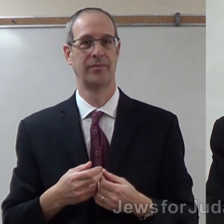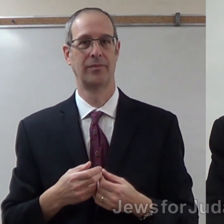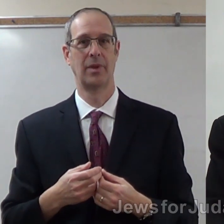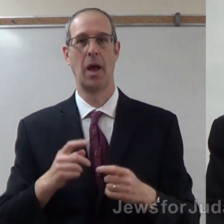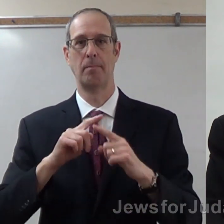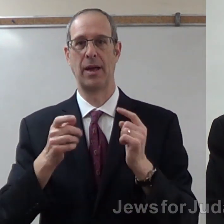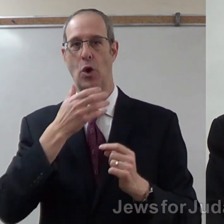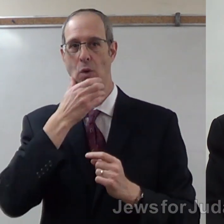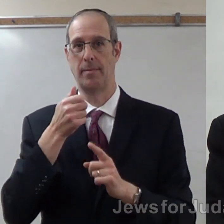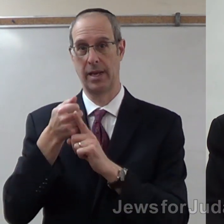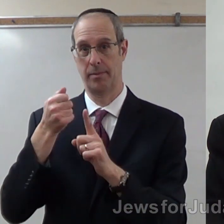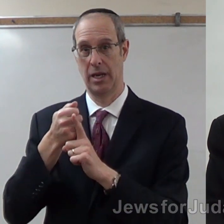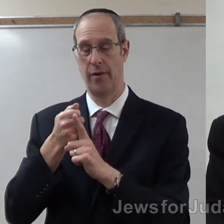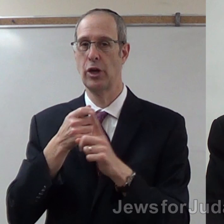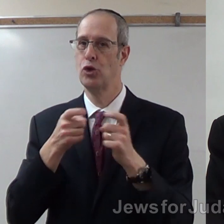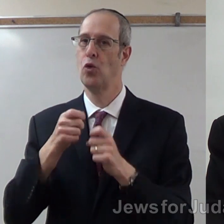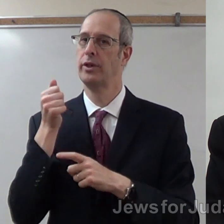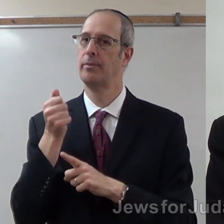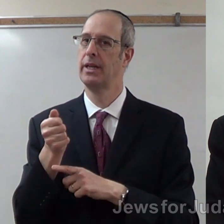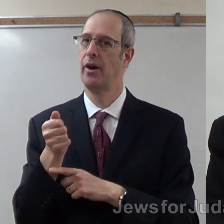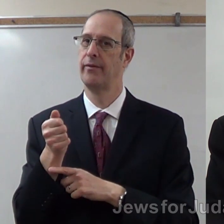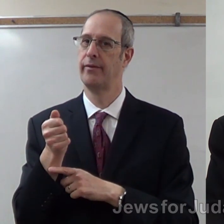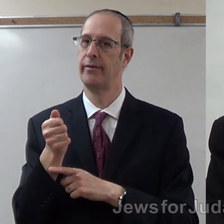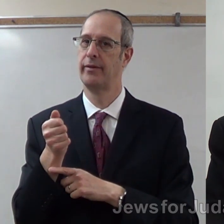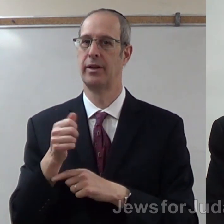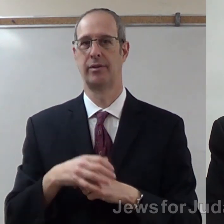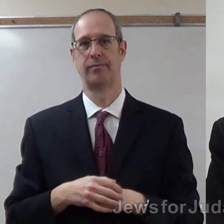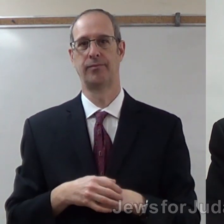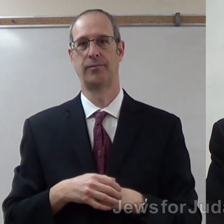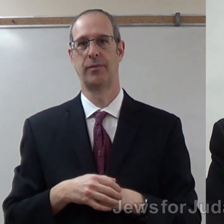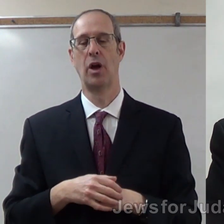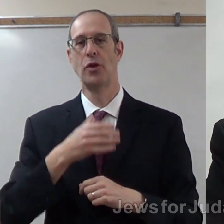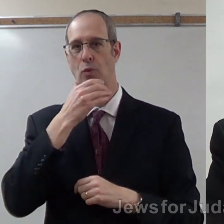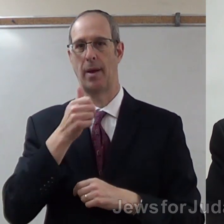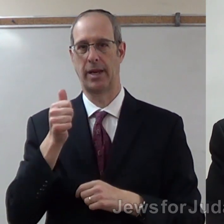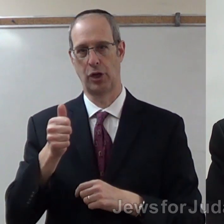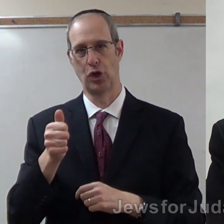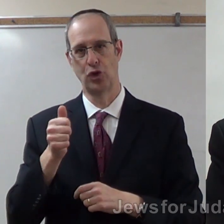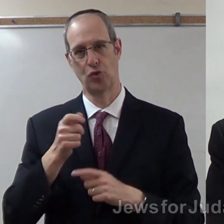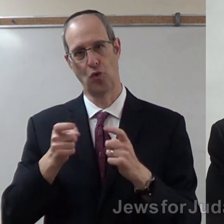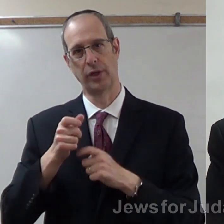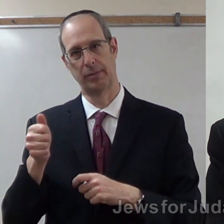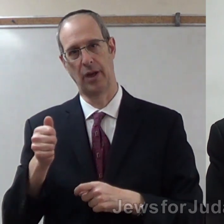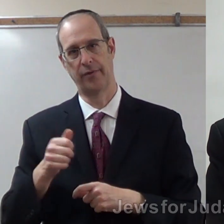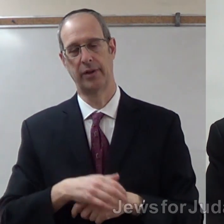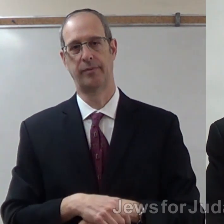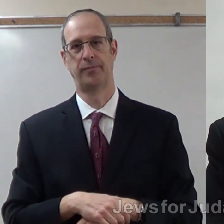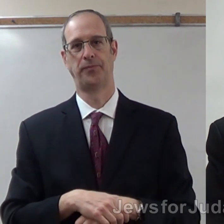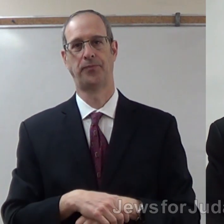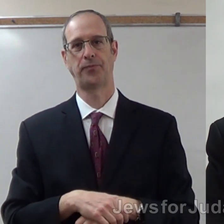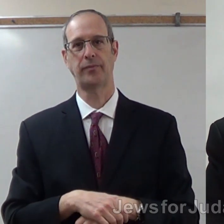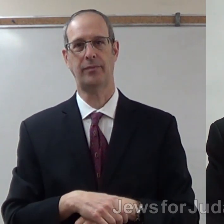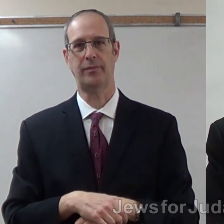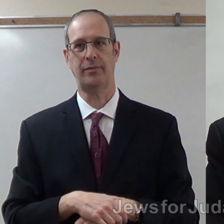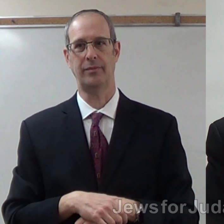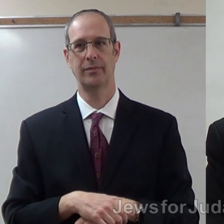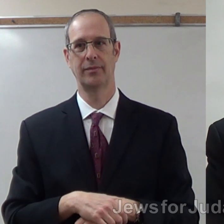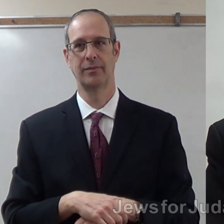But the rabbi controlled himself. The rabbi controlled himself.